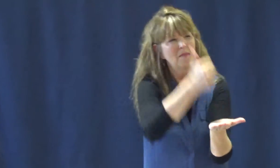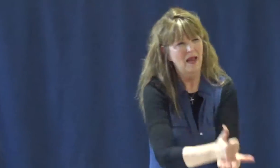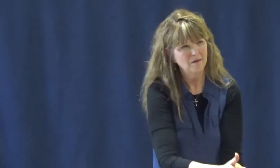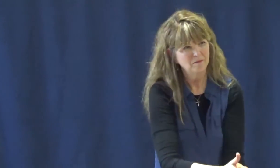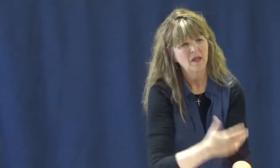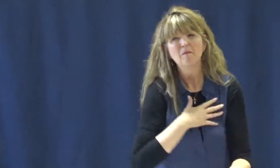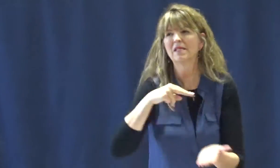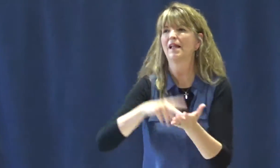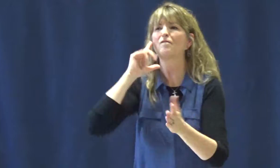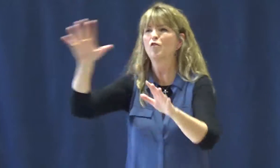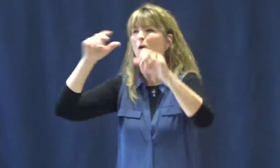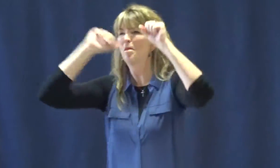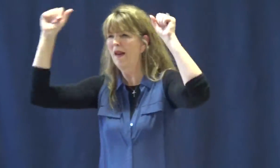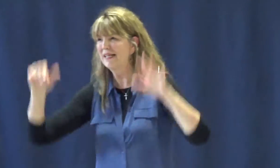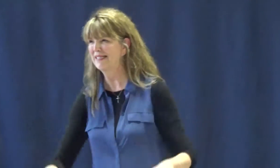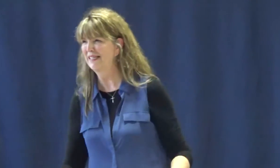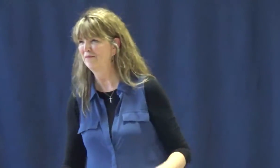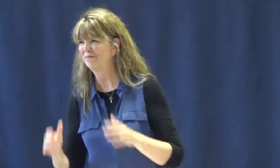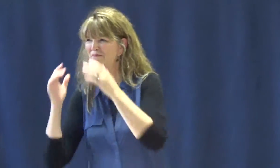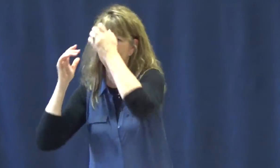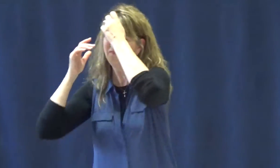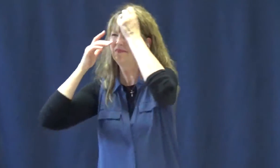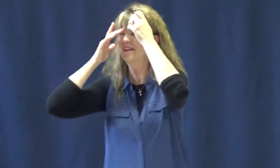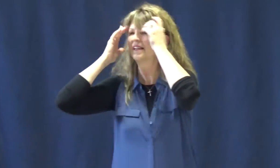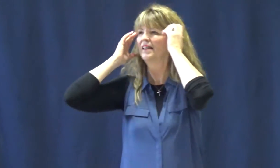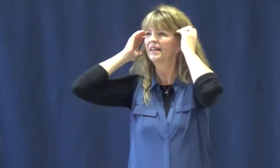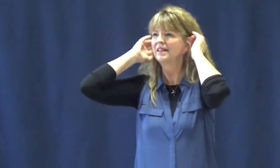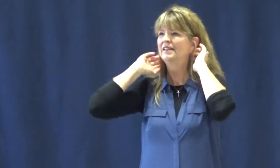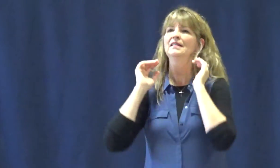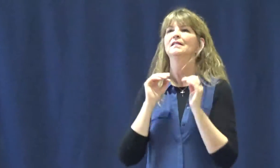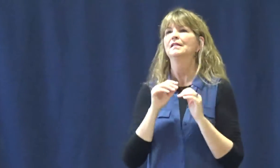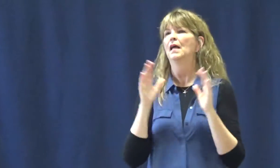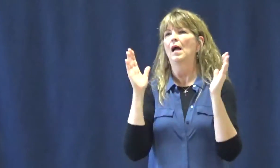Amen. Please stand if you're able to receive your message.